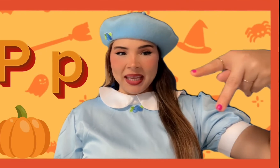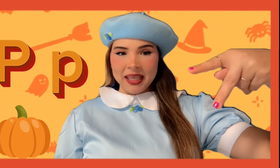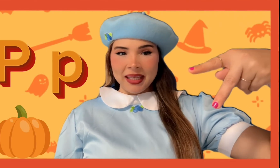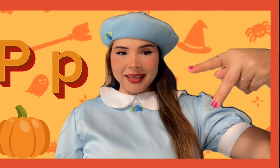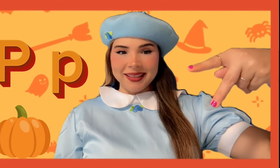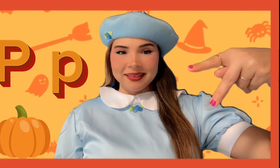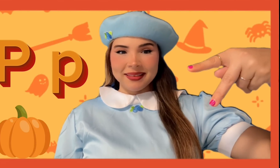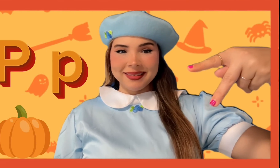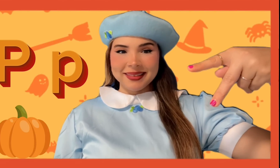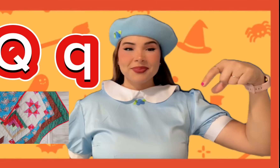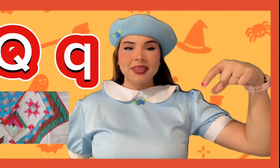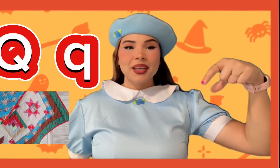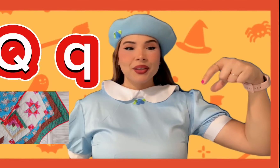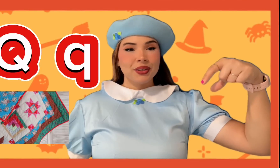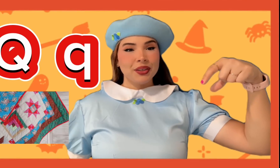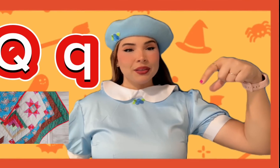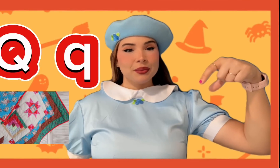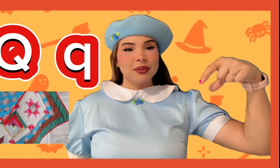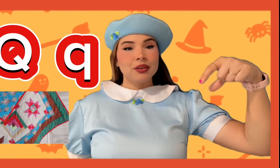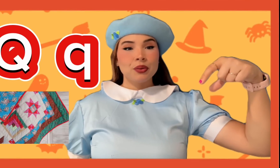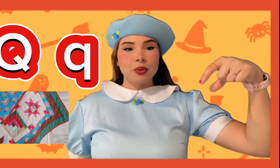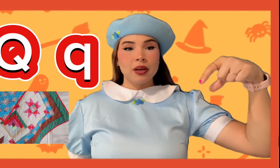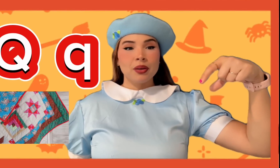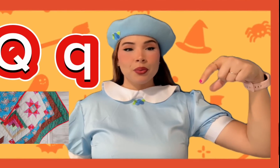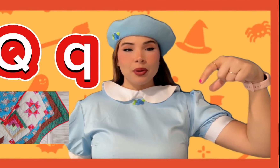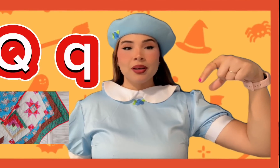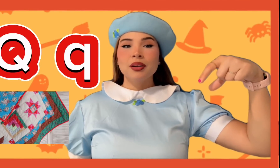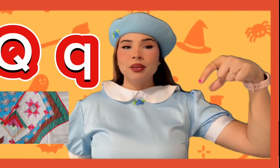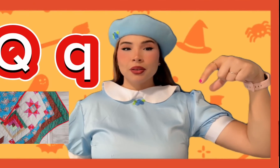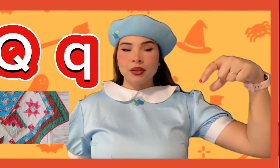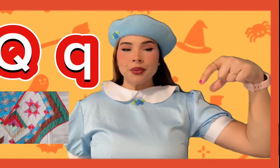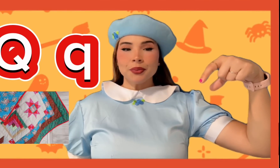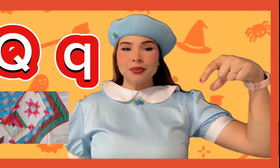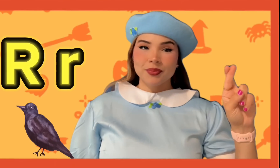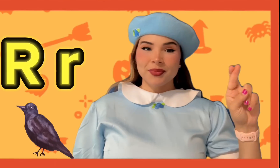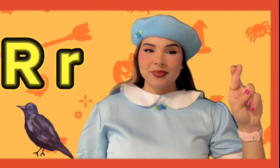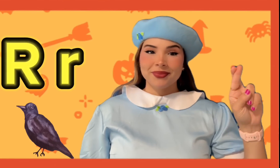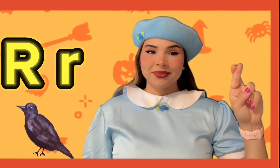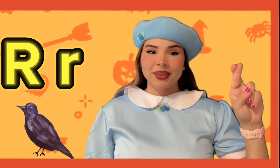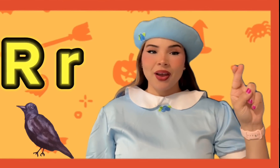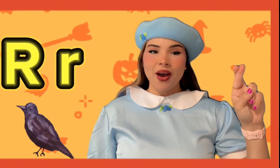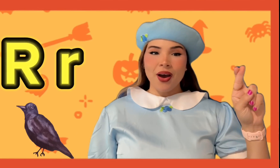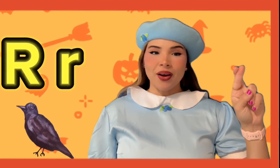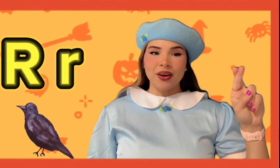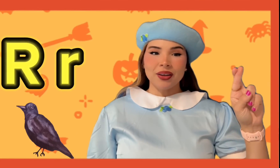P. Q, Q. R,